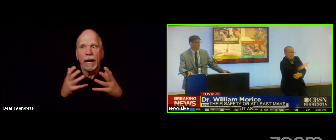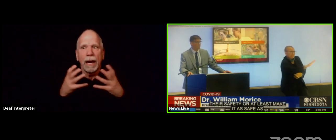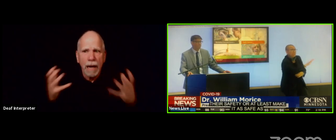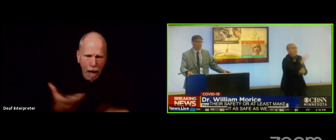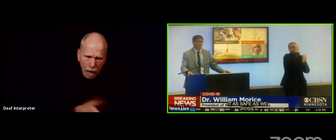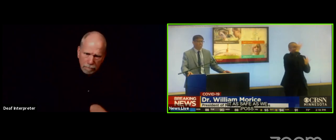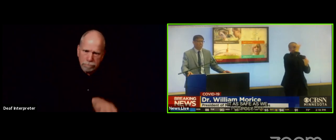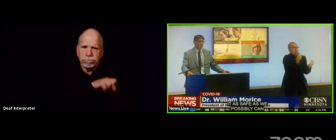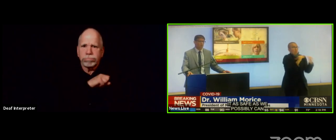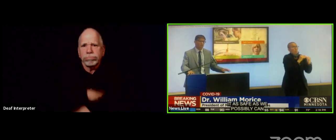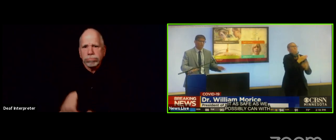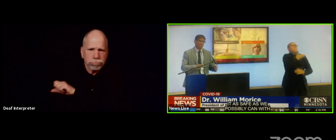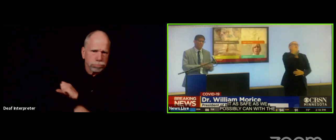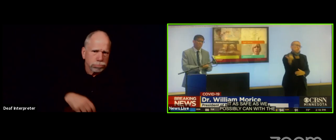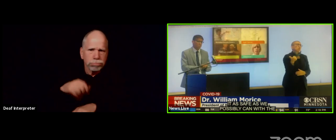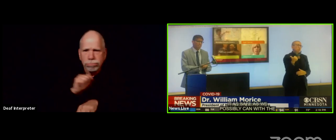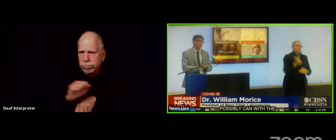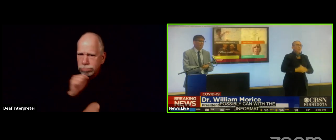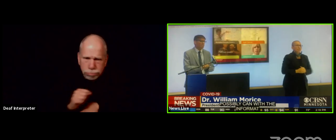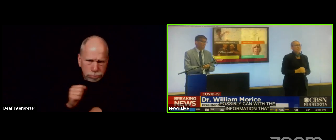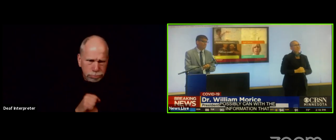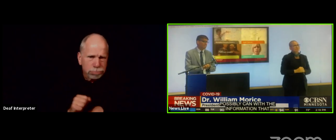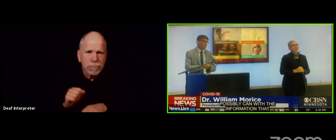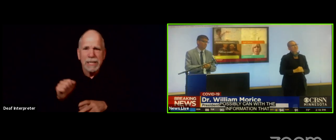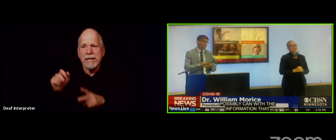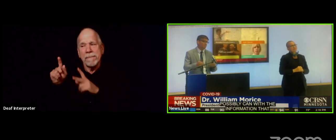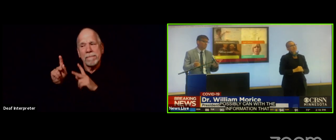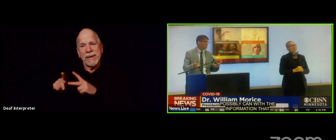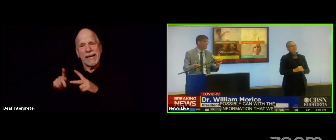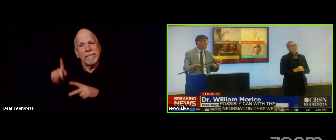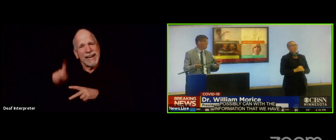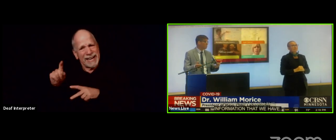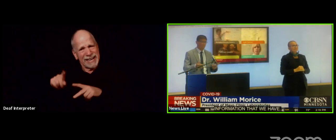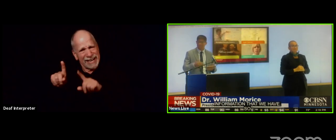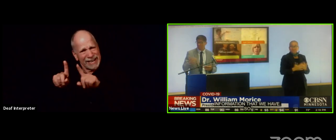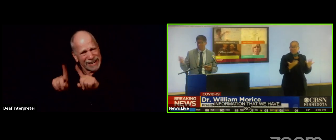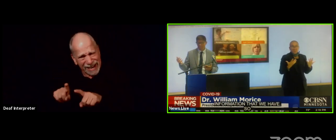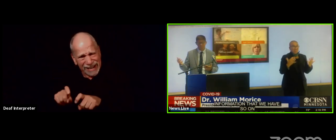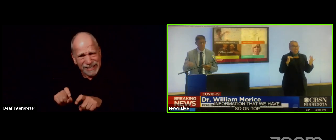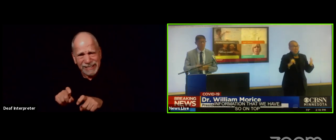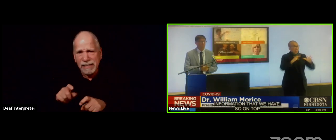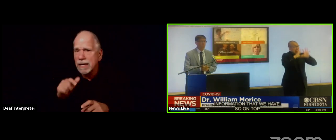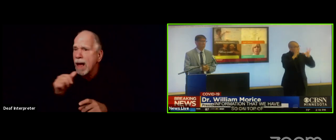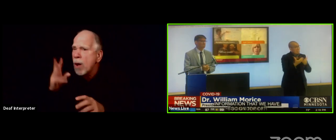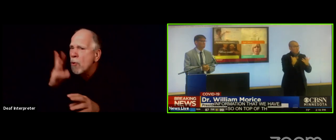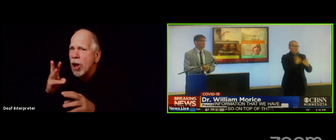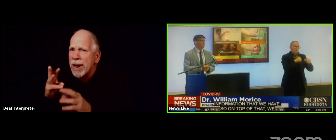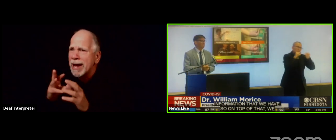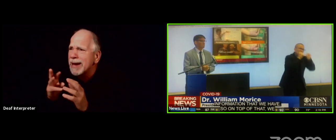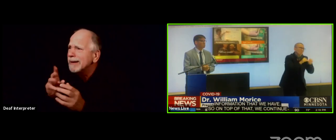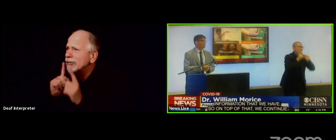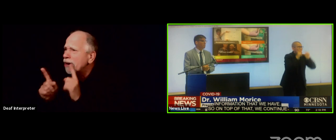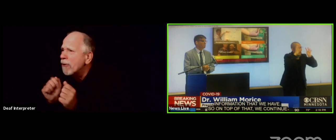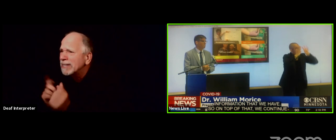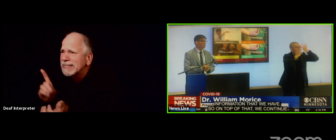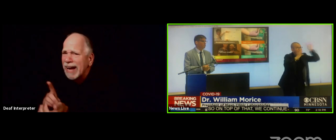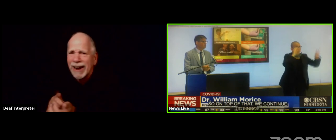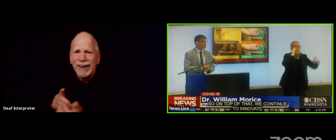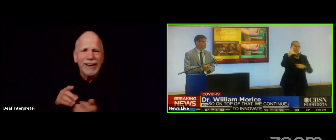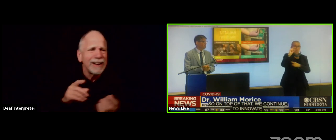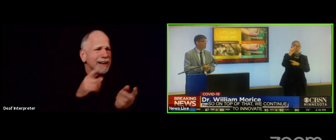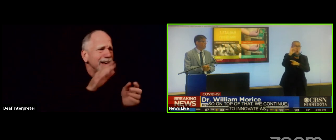have. So on top of that, so we continue to innovate. As Commissioner Malcolm mentioned, the supply chain,